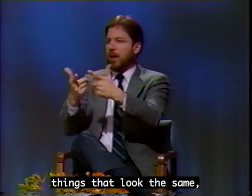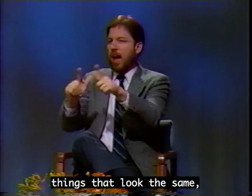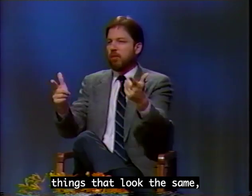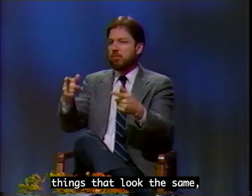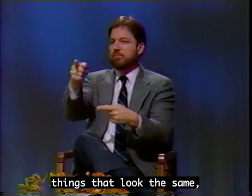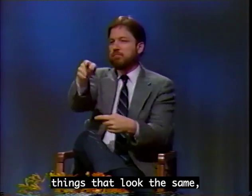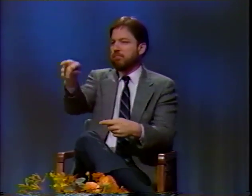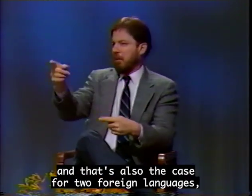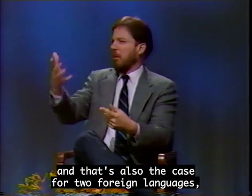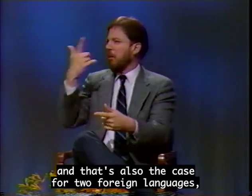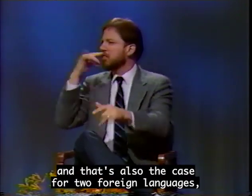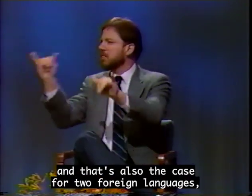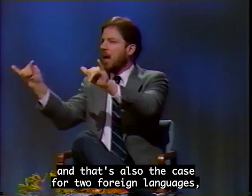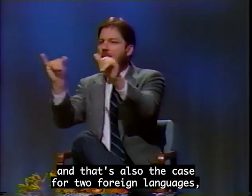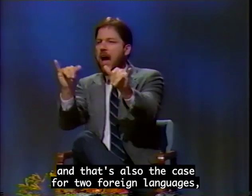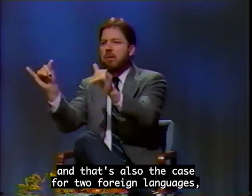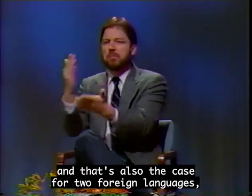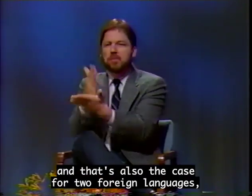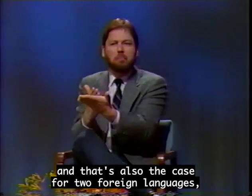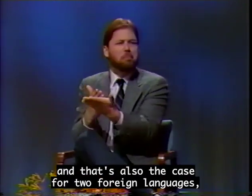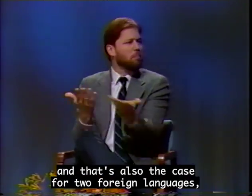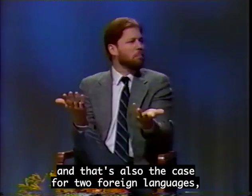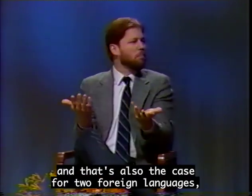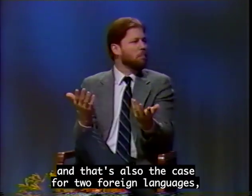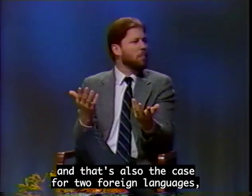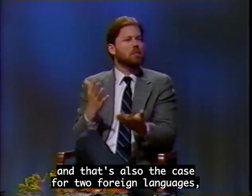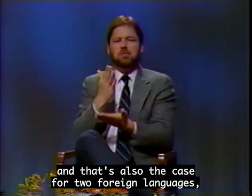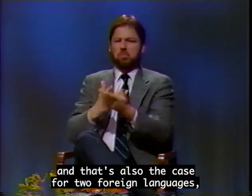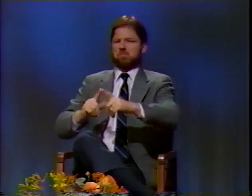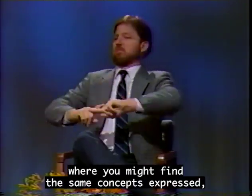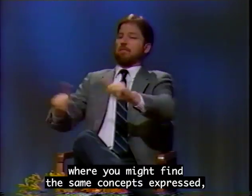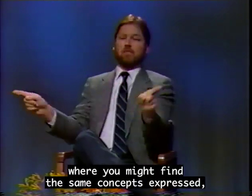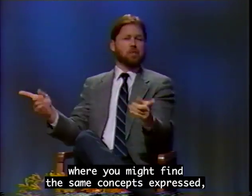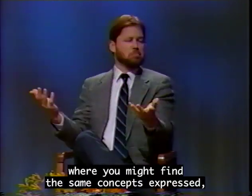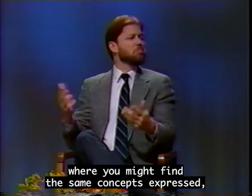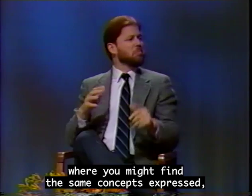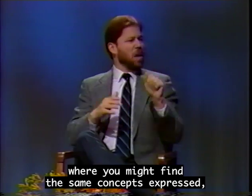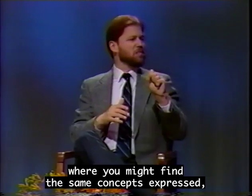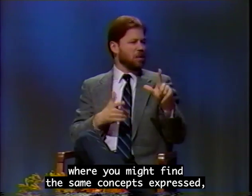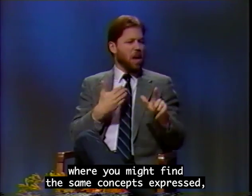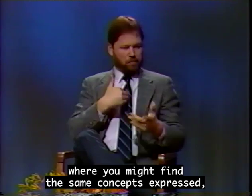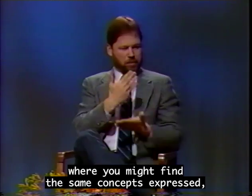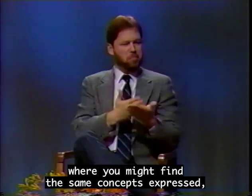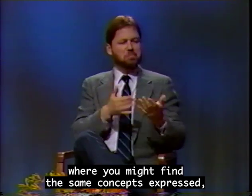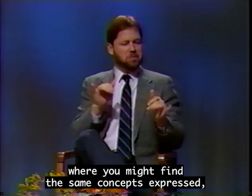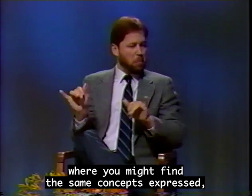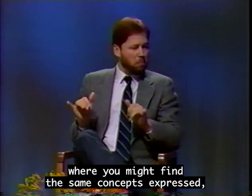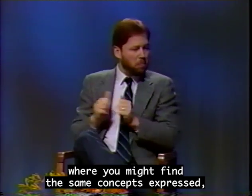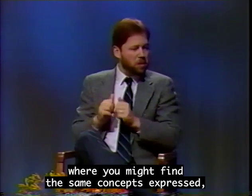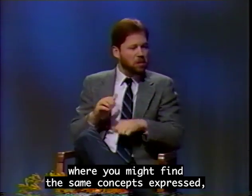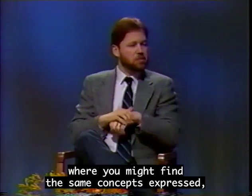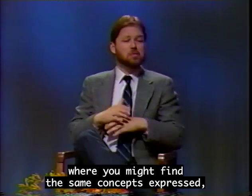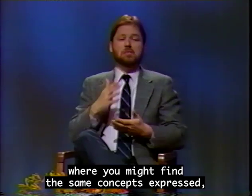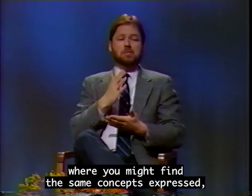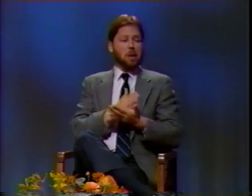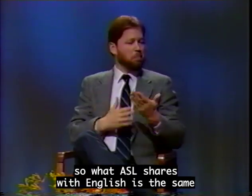look the same, and that's also the case for two foreign languages where you might find the same concepts expressed. So